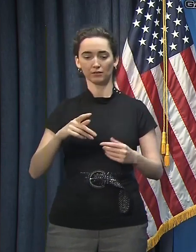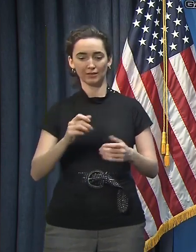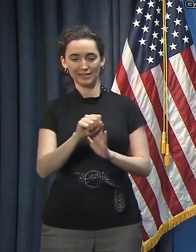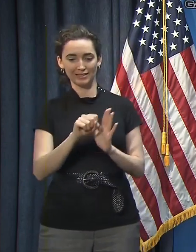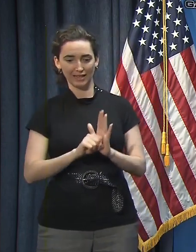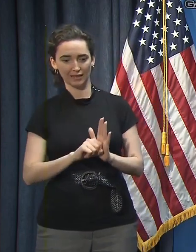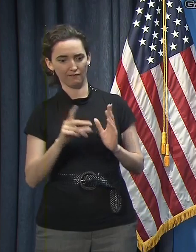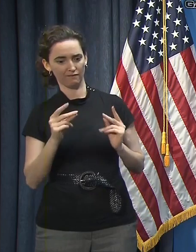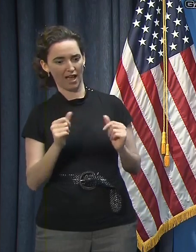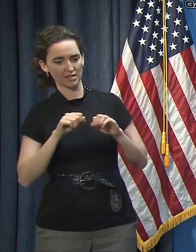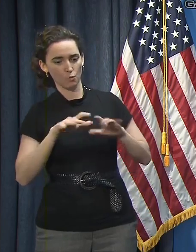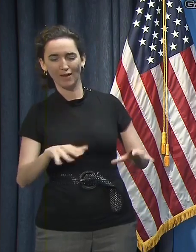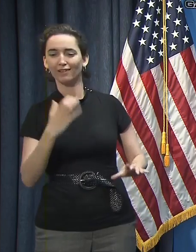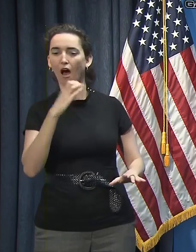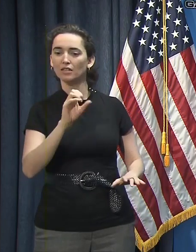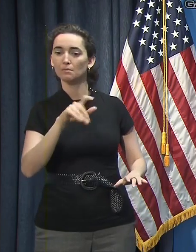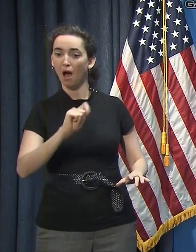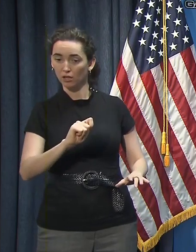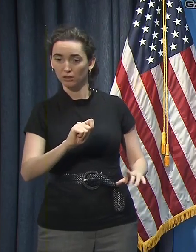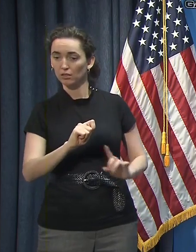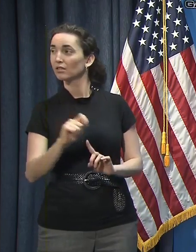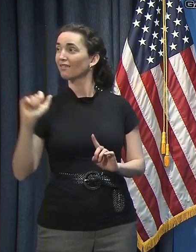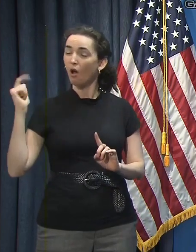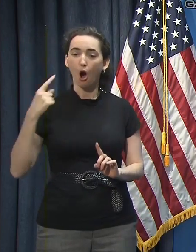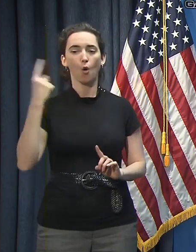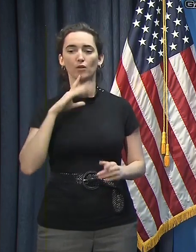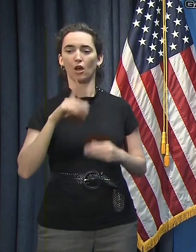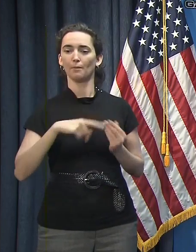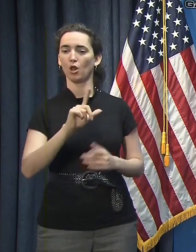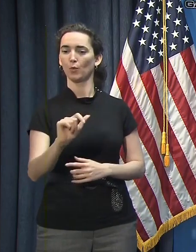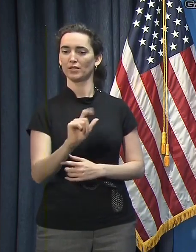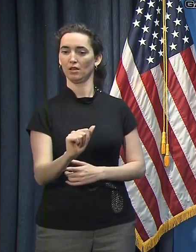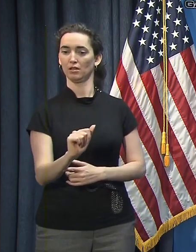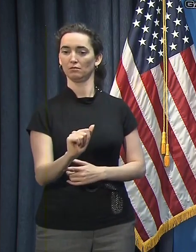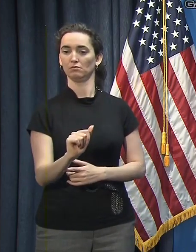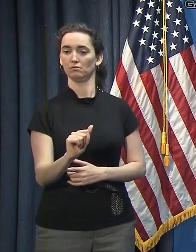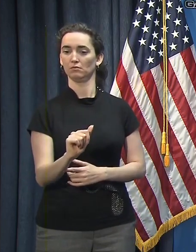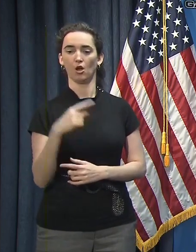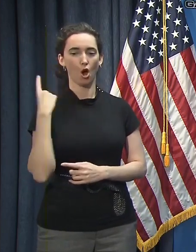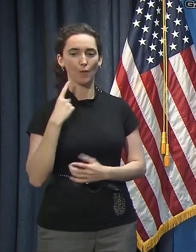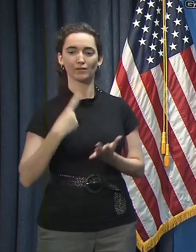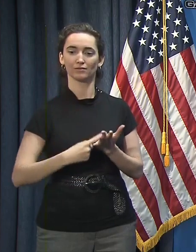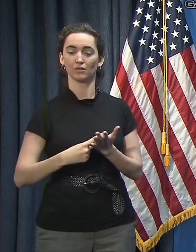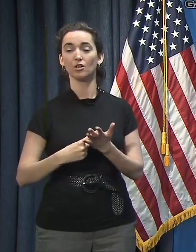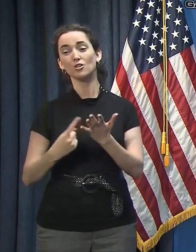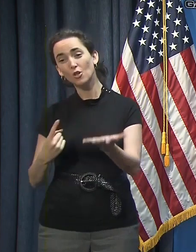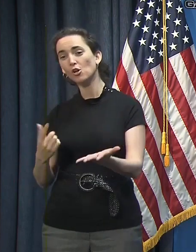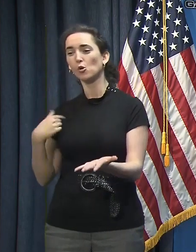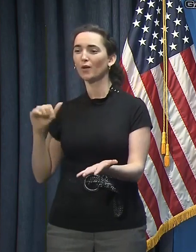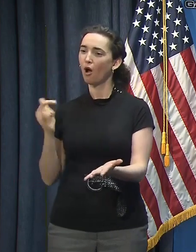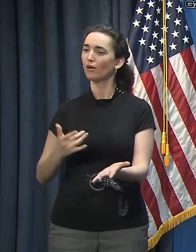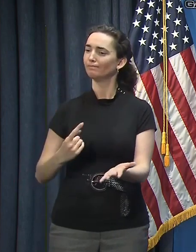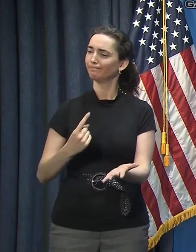about Louisiana. And so it wasn't a stretch. Now, we were all disappointed because we